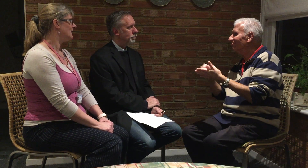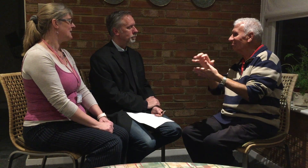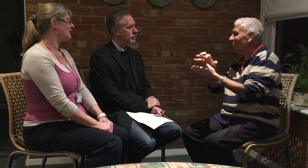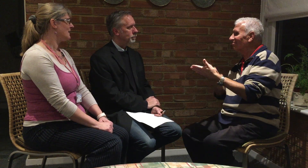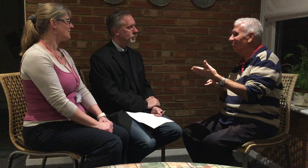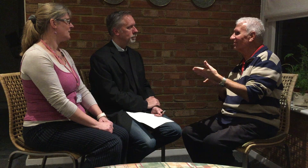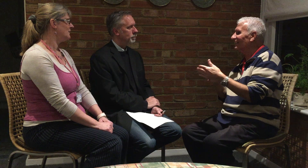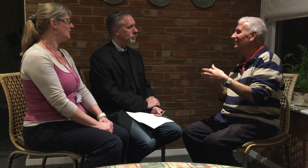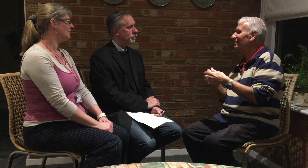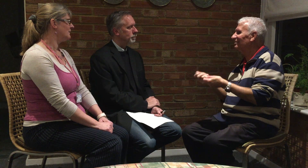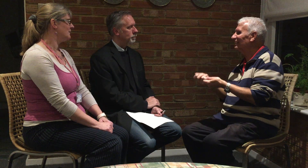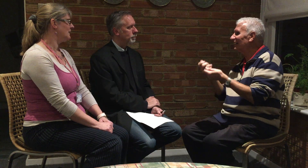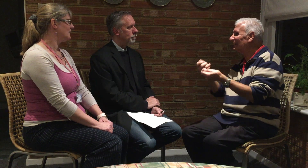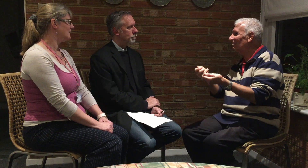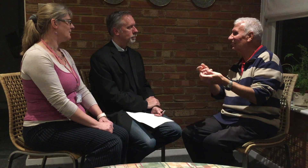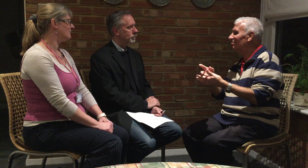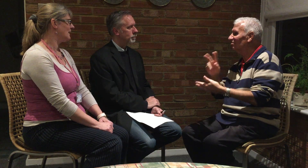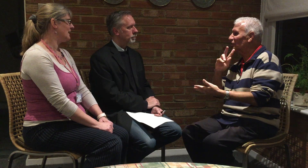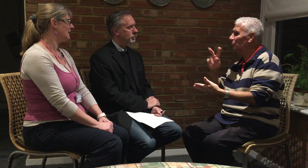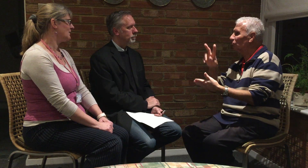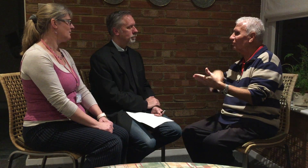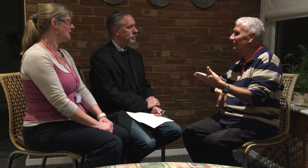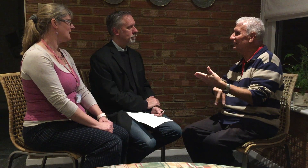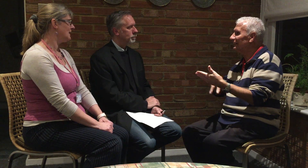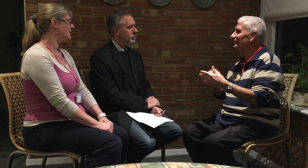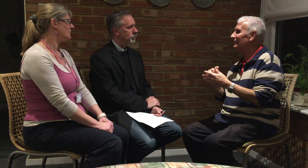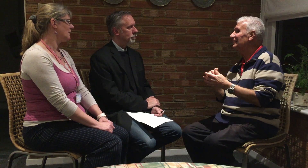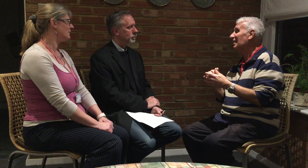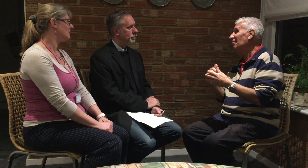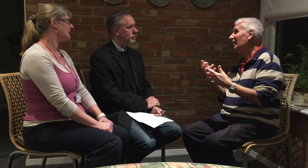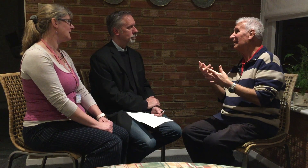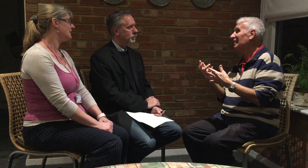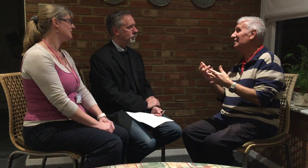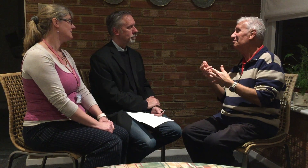Really, so that's why, you'd need good written English, really, so she could read it.